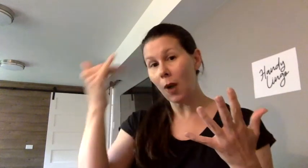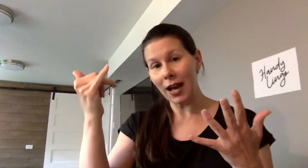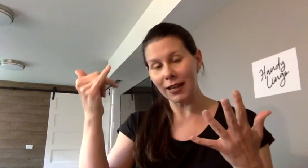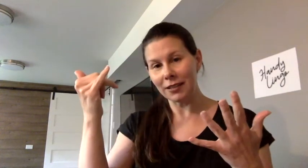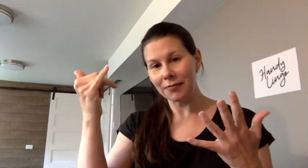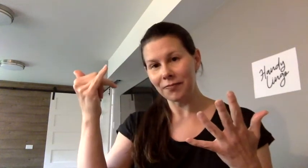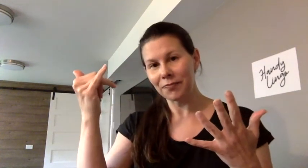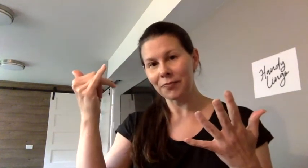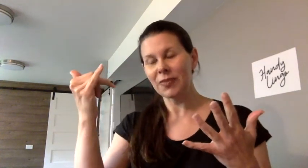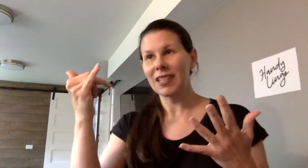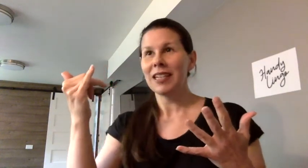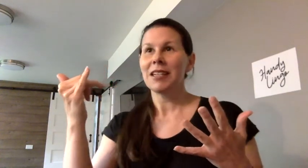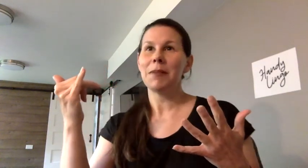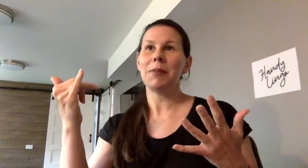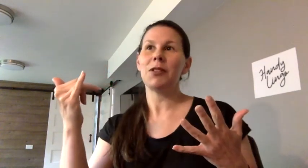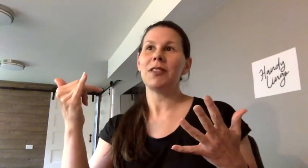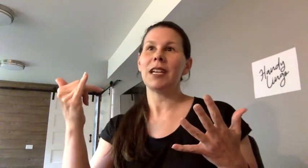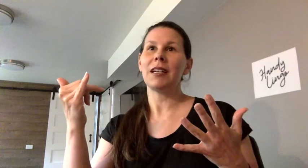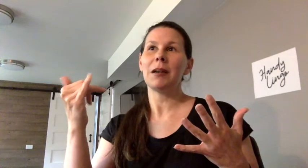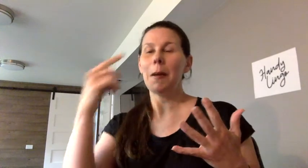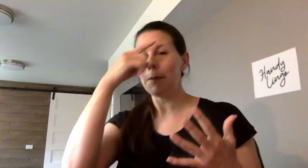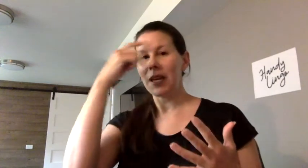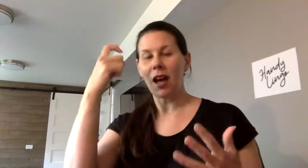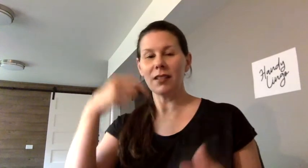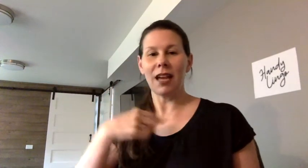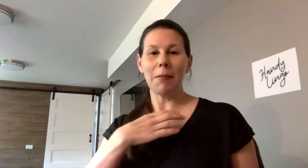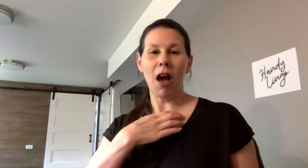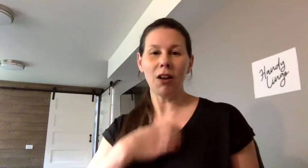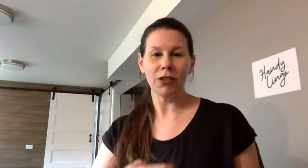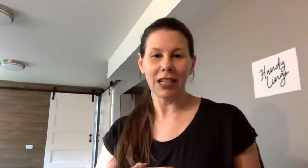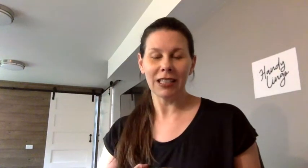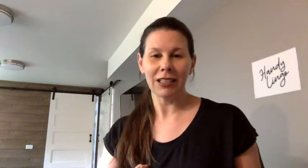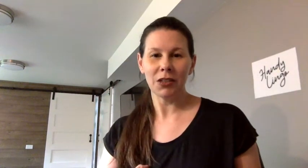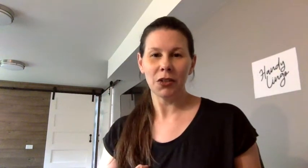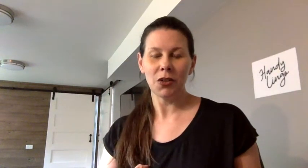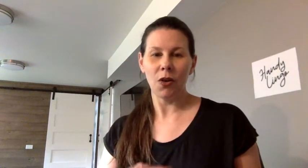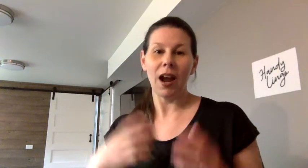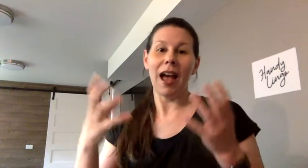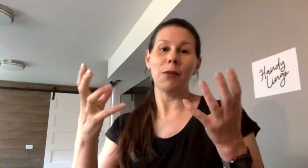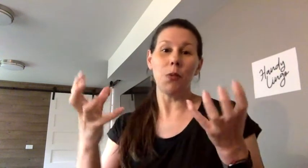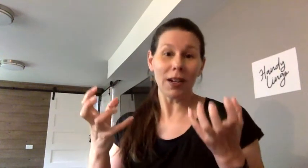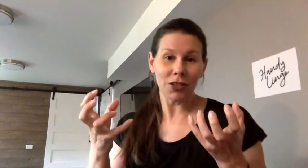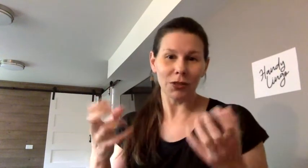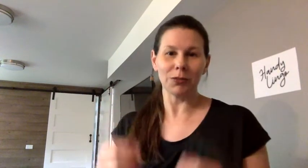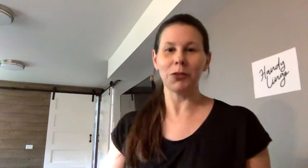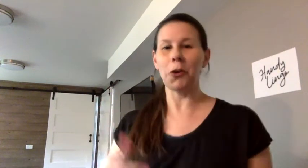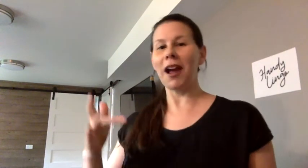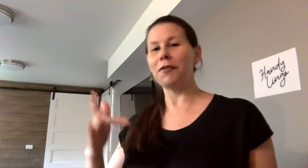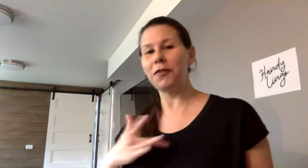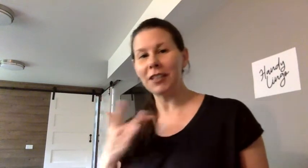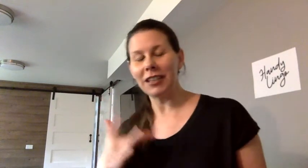why? Maybe you think because I'm hungry, or I want to, or I feel like